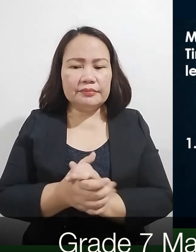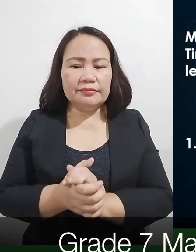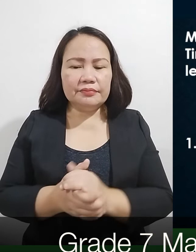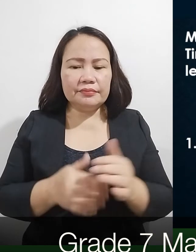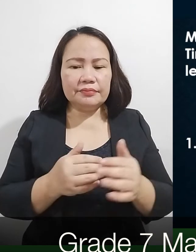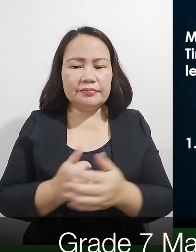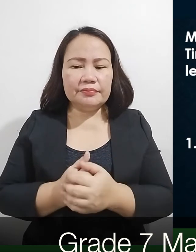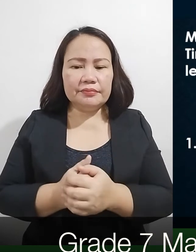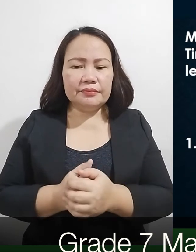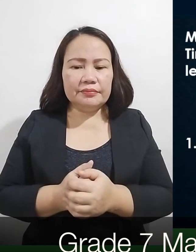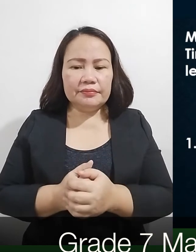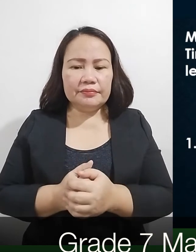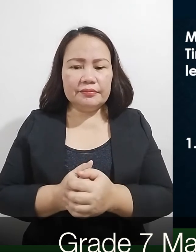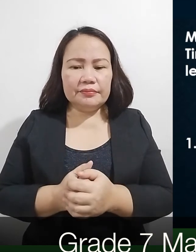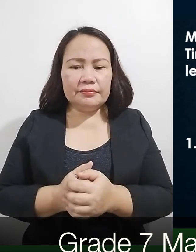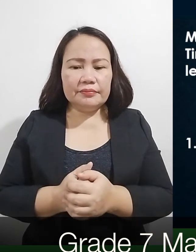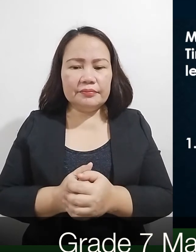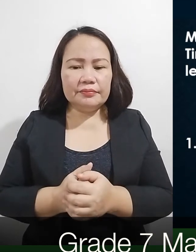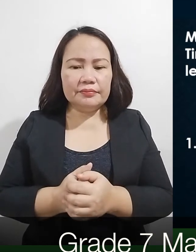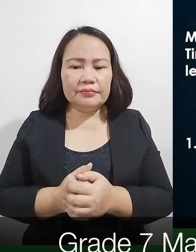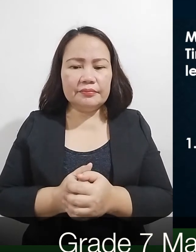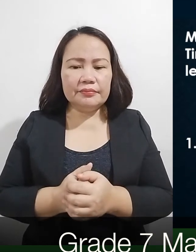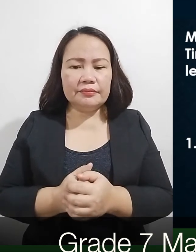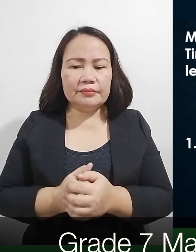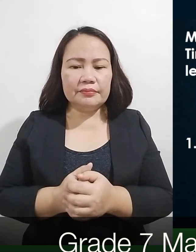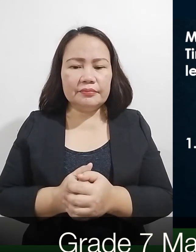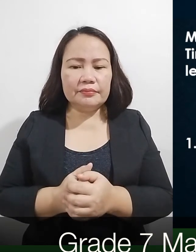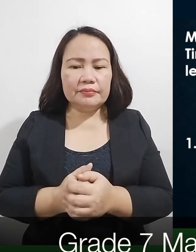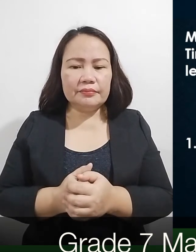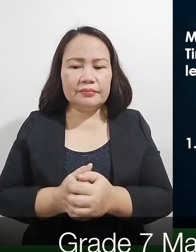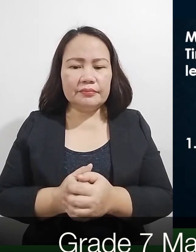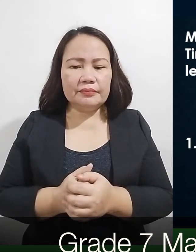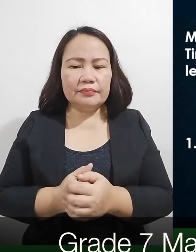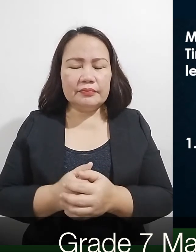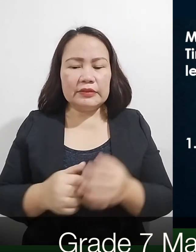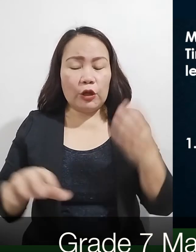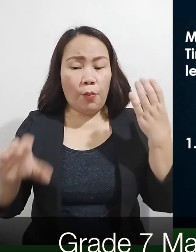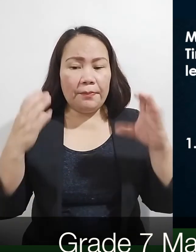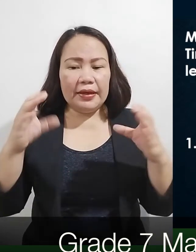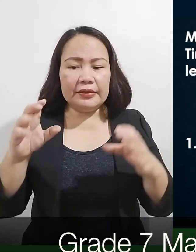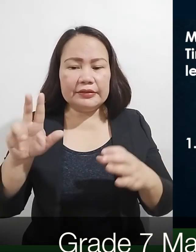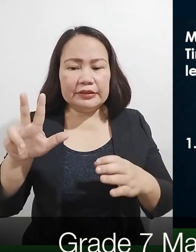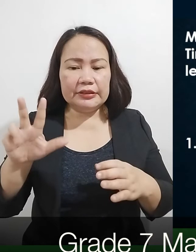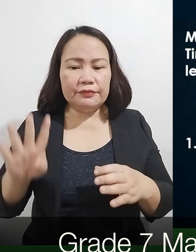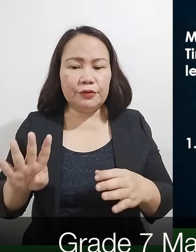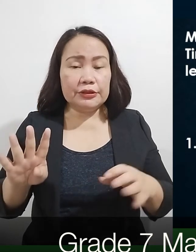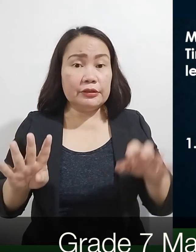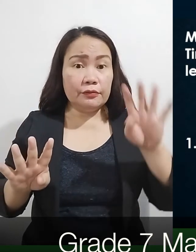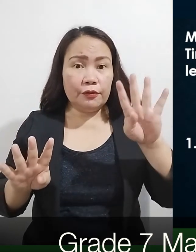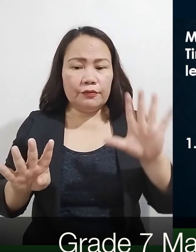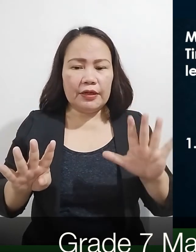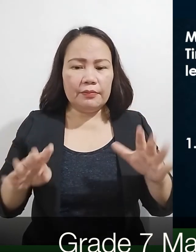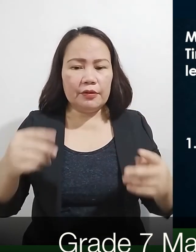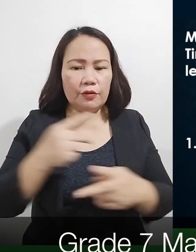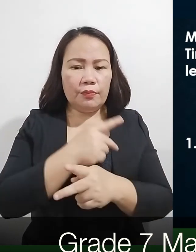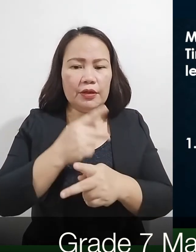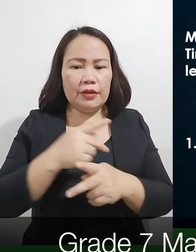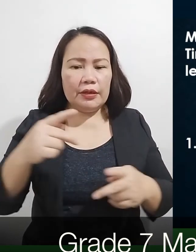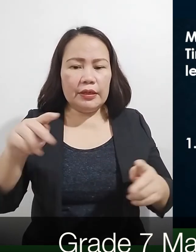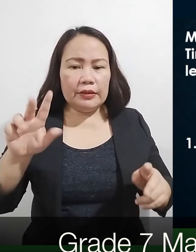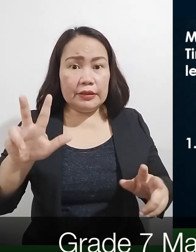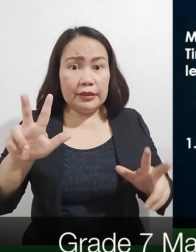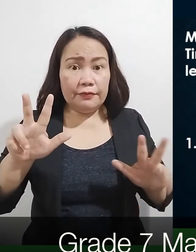9/10. Alright? And then dun ito naman tayo at saka si 4/5. So compare natin si 3 and 5, that is